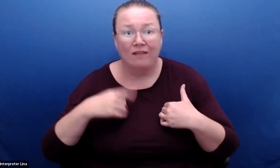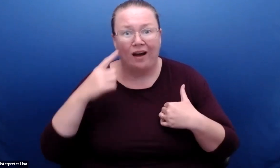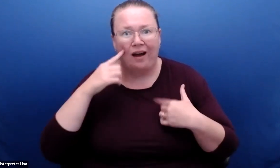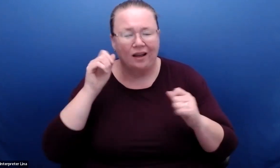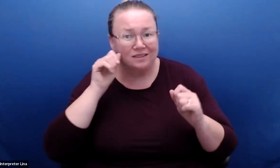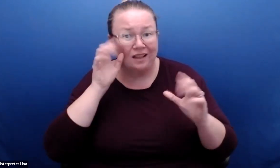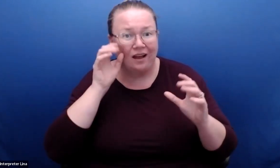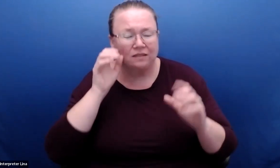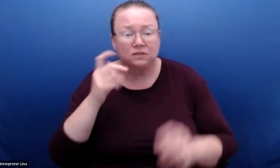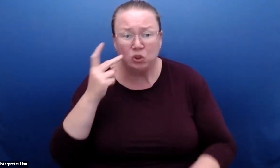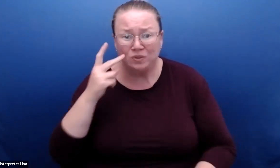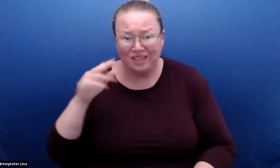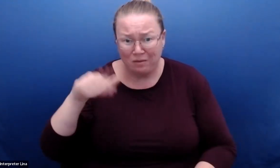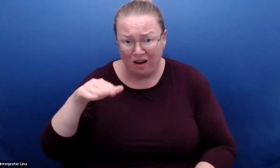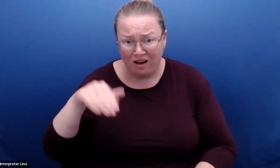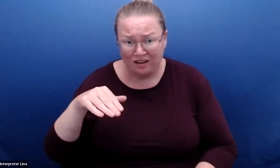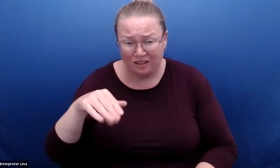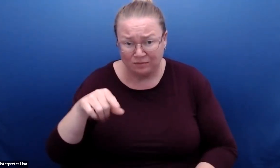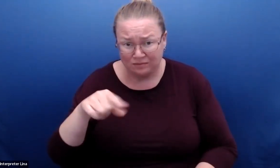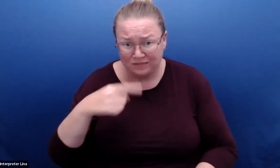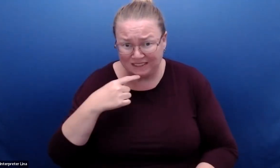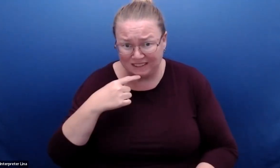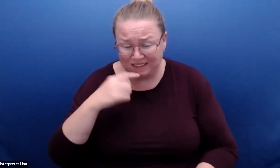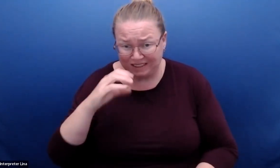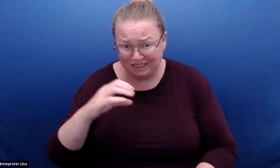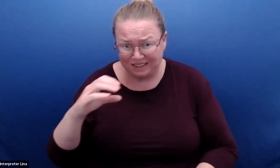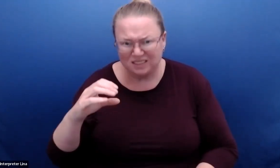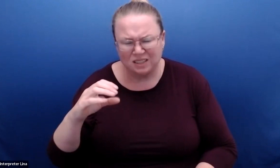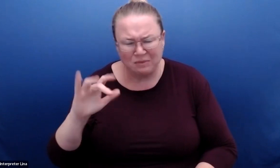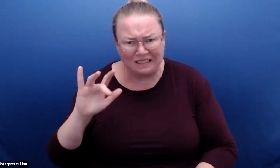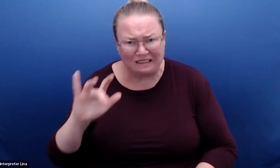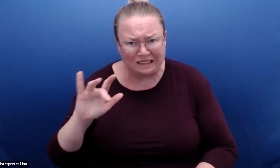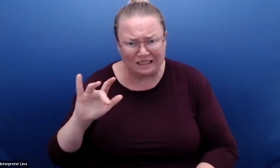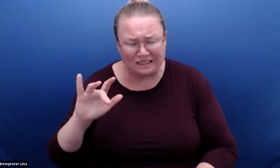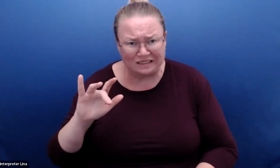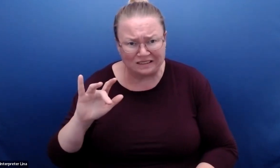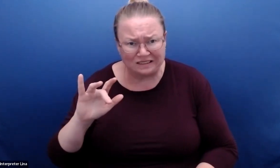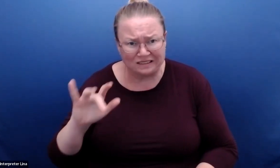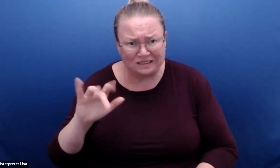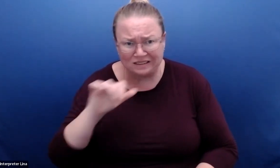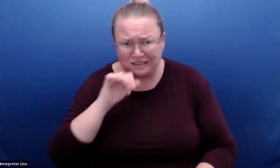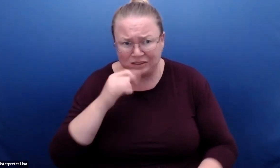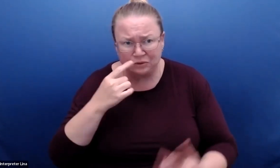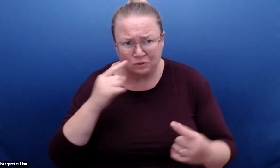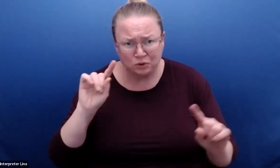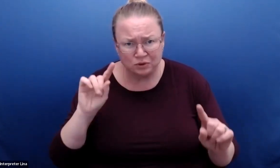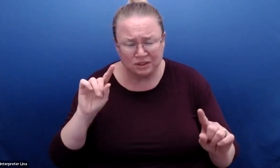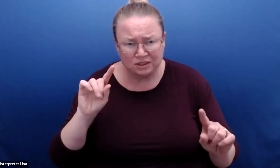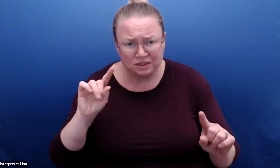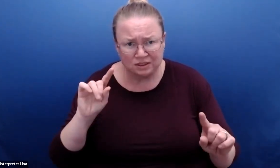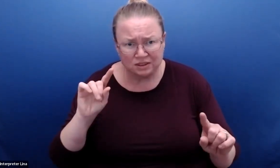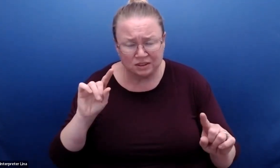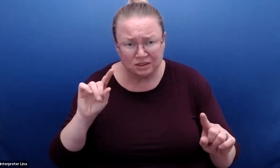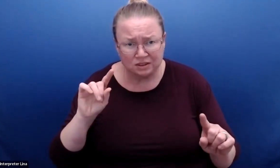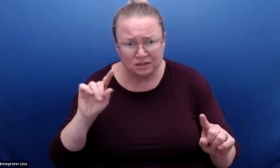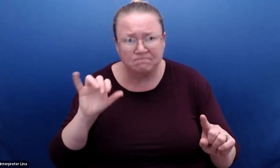Vicky, do you see on the bottom where it says? Yeah, I'm clicking it, but it's not going. They have